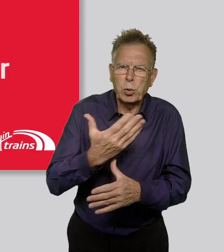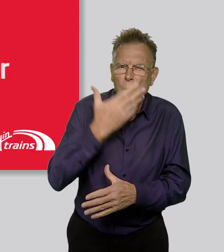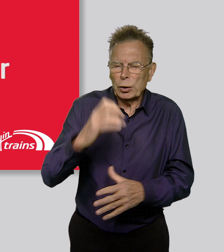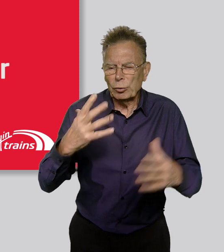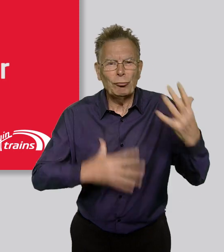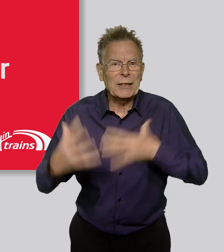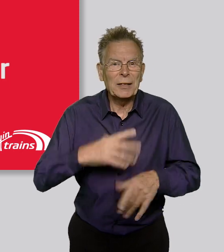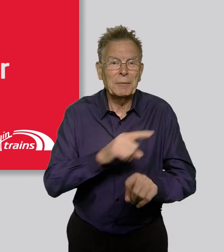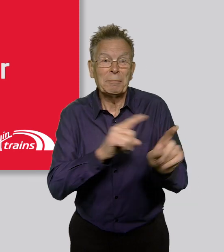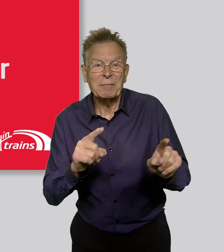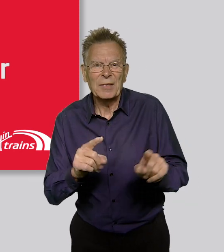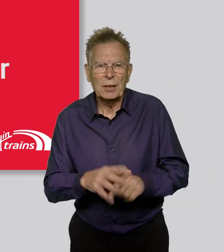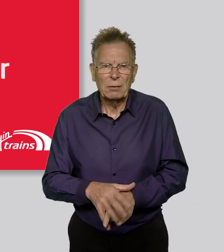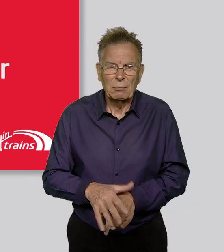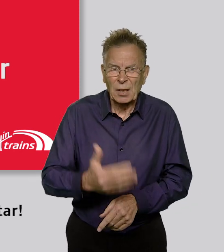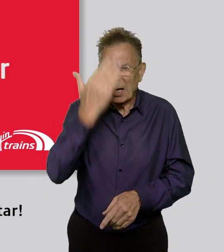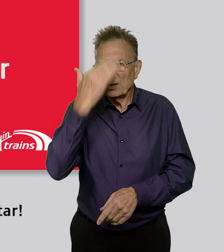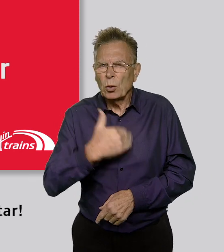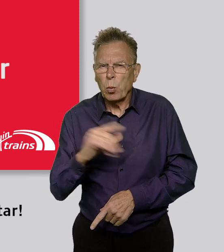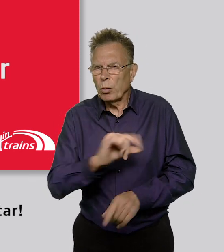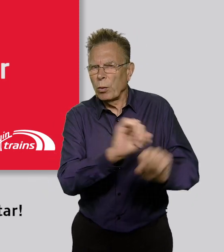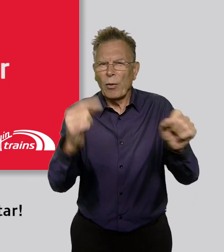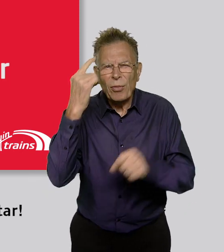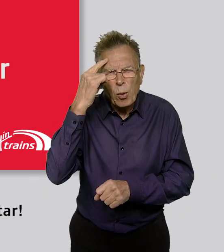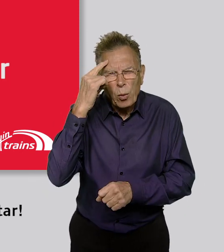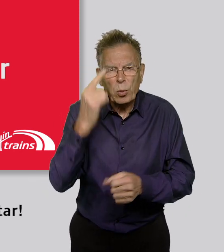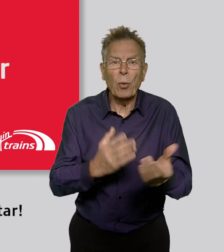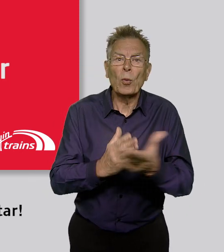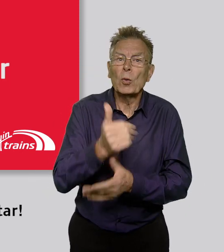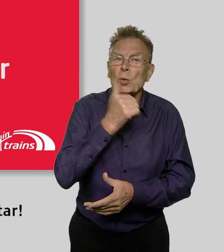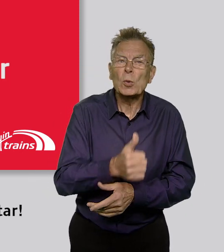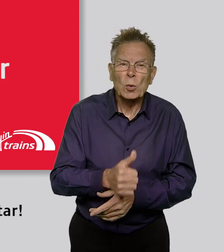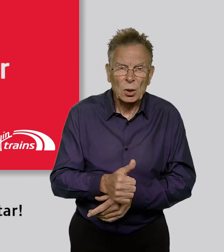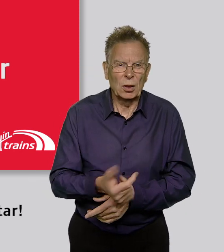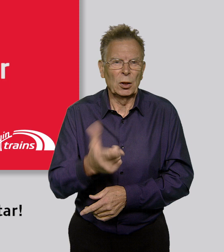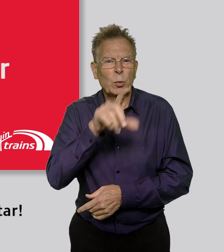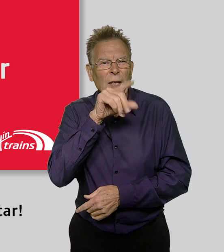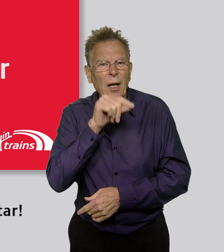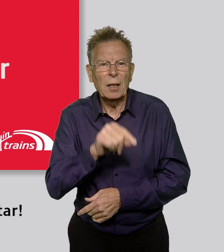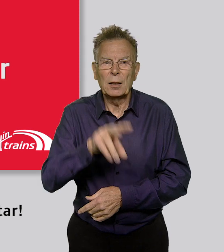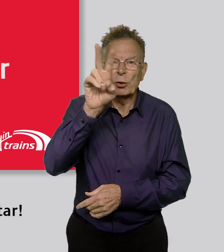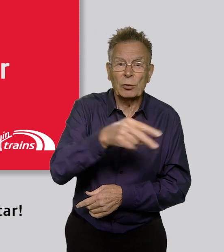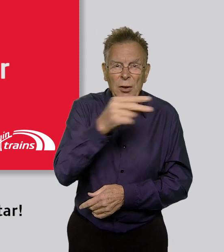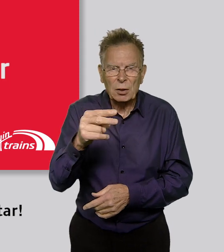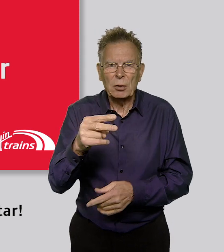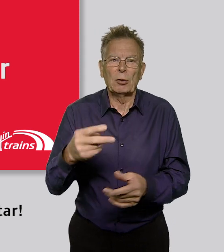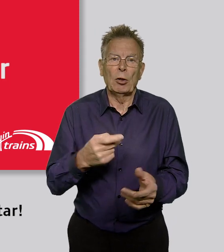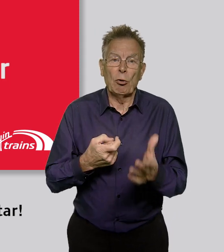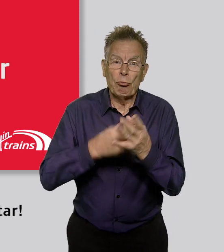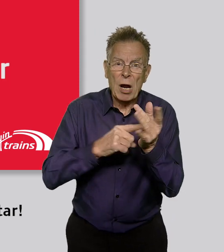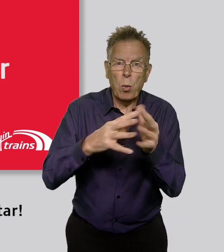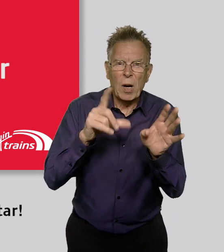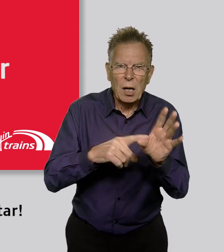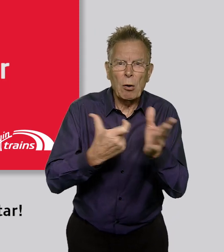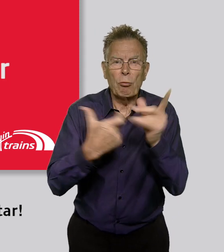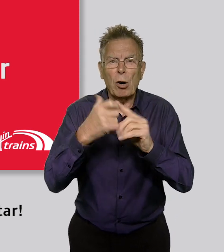So look out for the new red-hot new threads and let us know your thoughts by tweeting us using hashtag